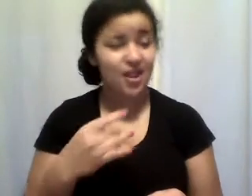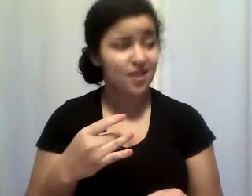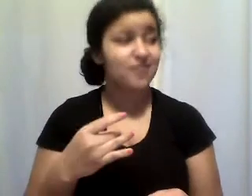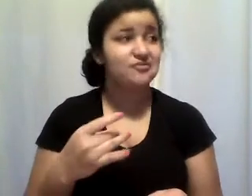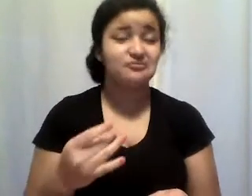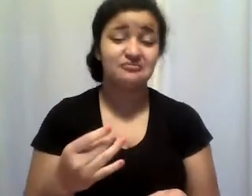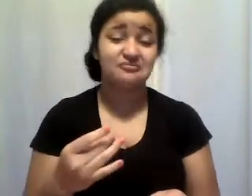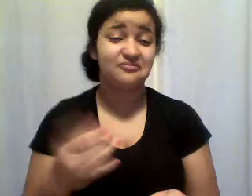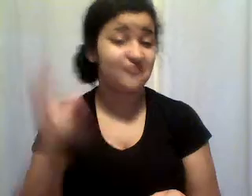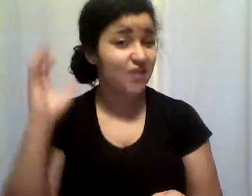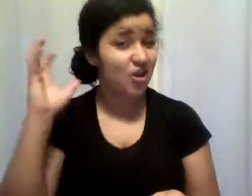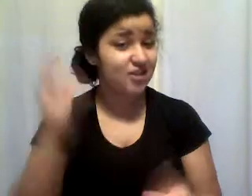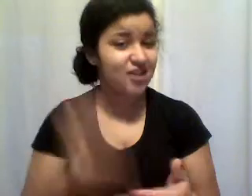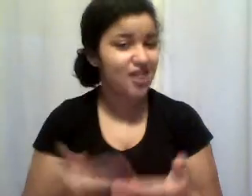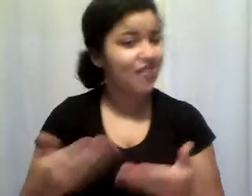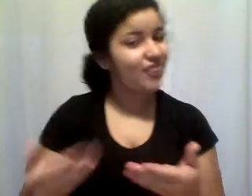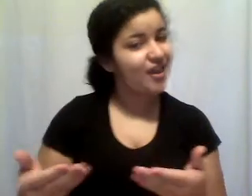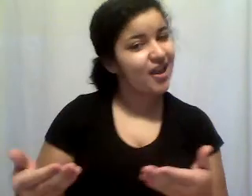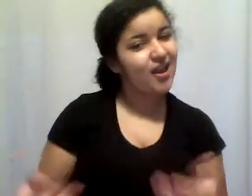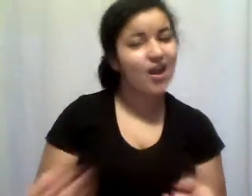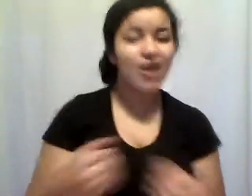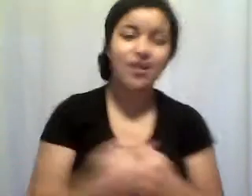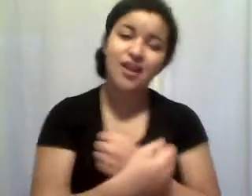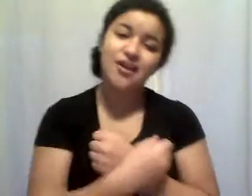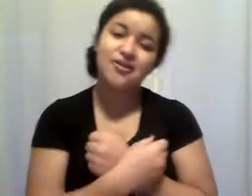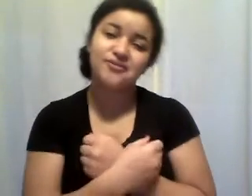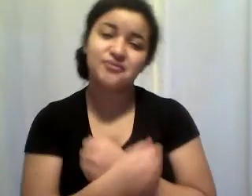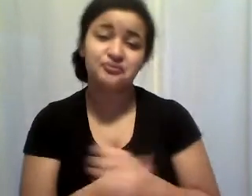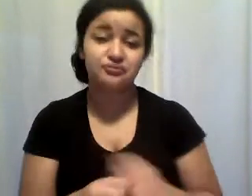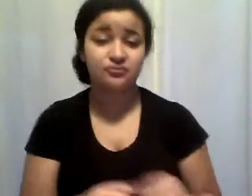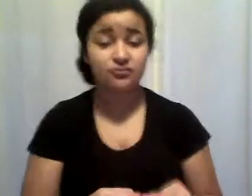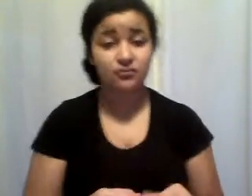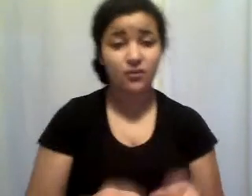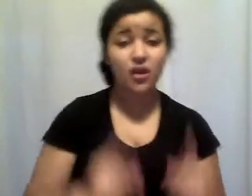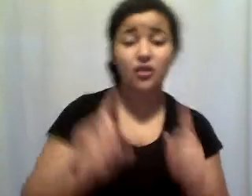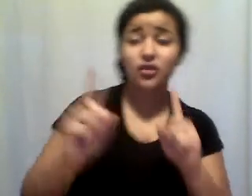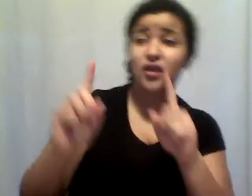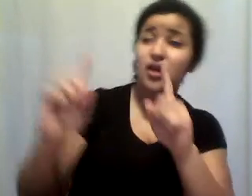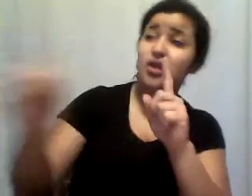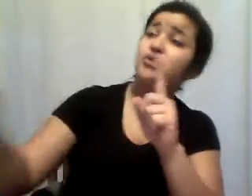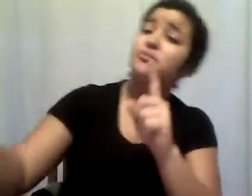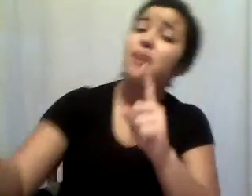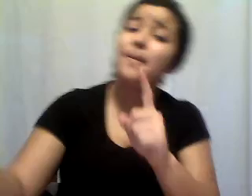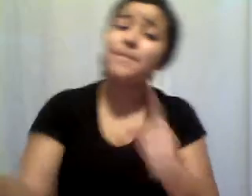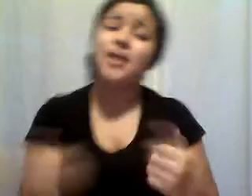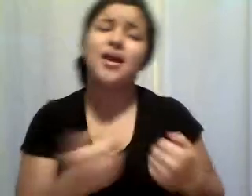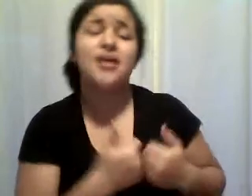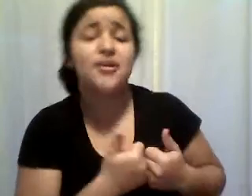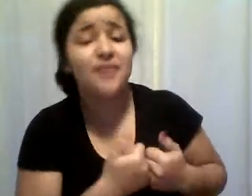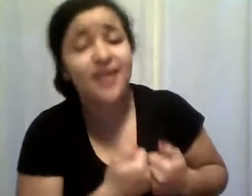like it, crazy thing, call love There goes my baby